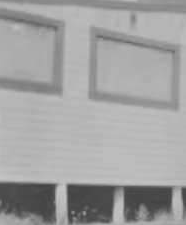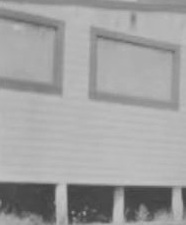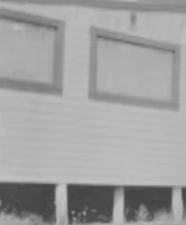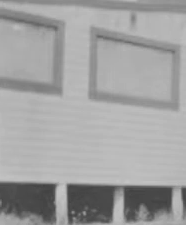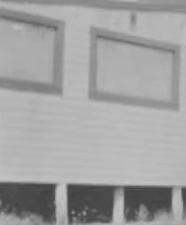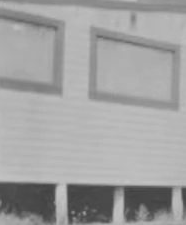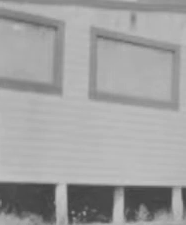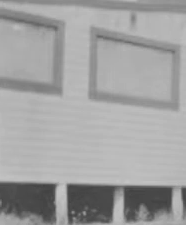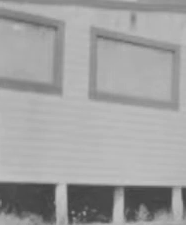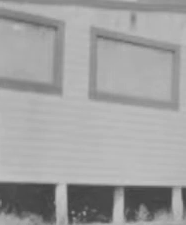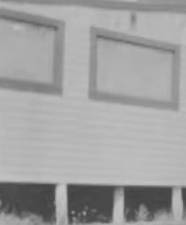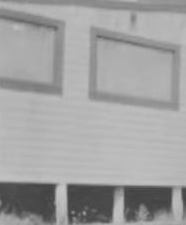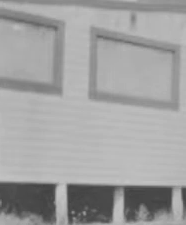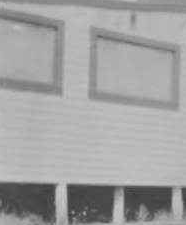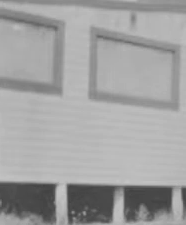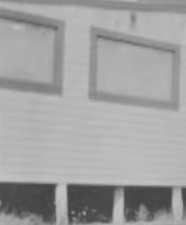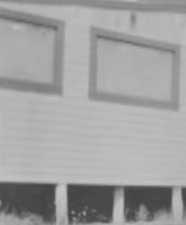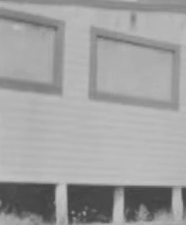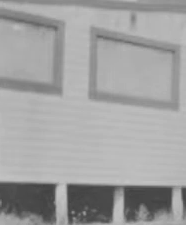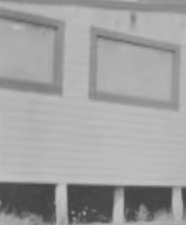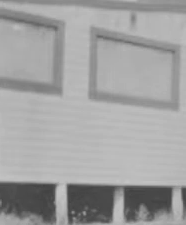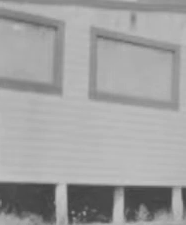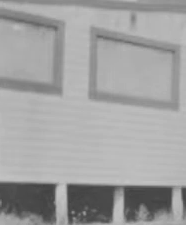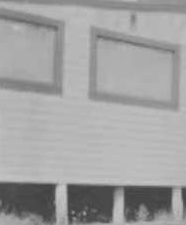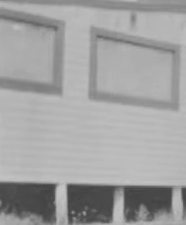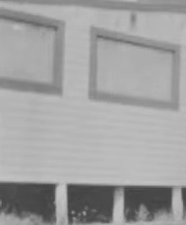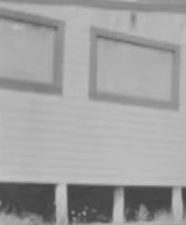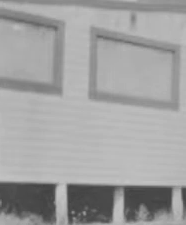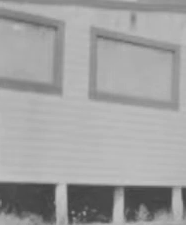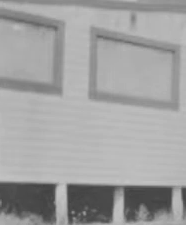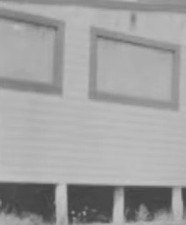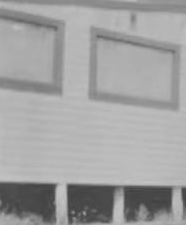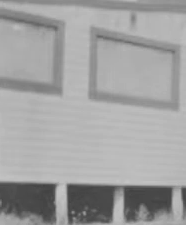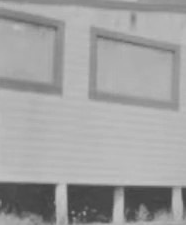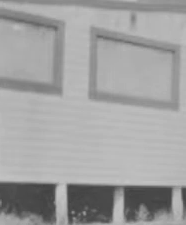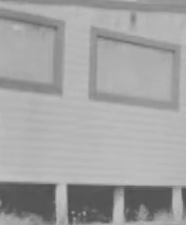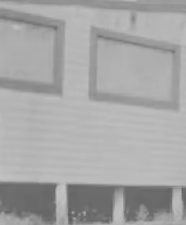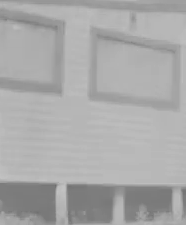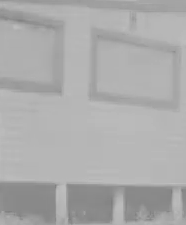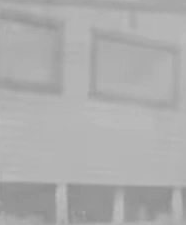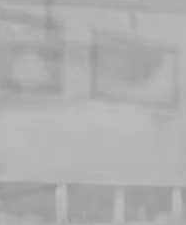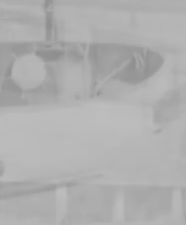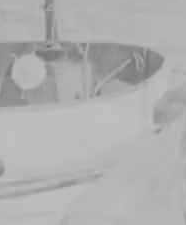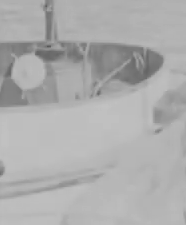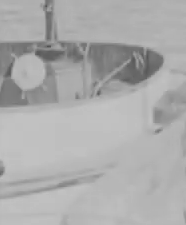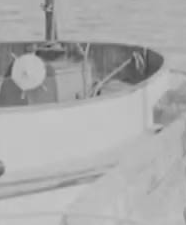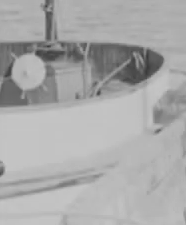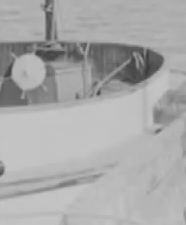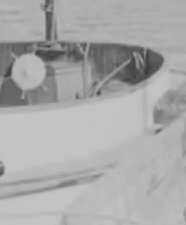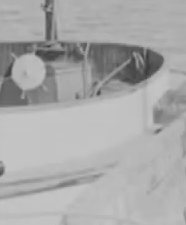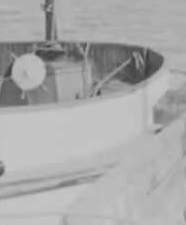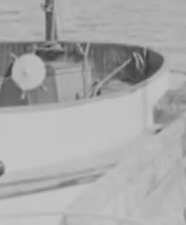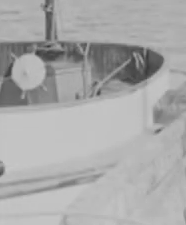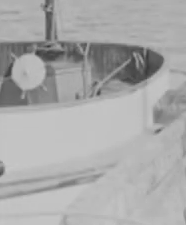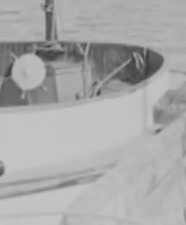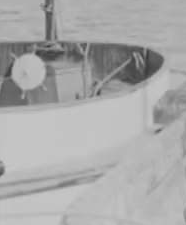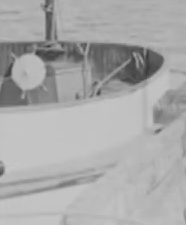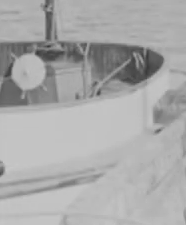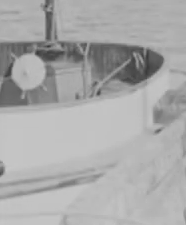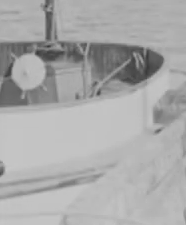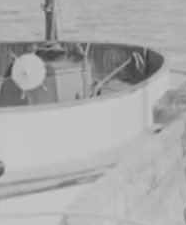They had all kinds of signs there. When a boat was coming in, they'd go out on the dock watching it come